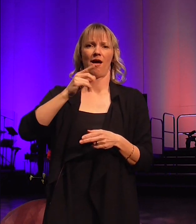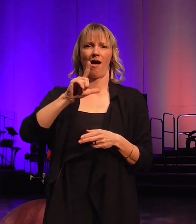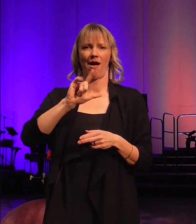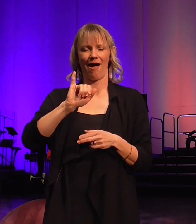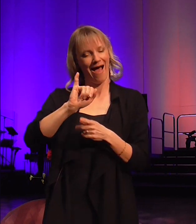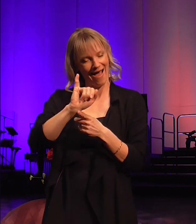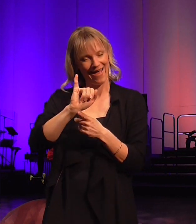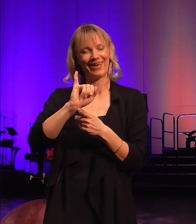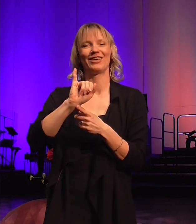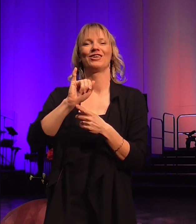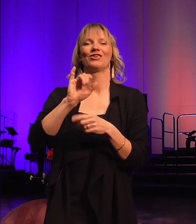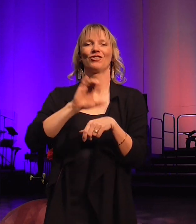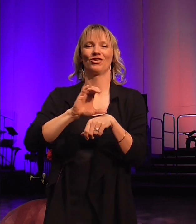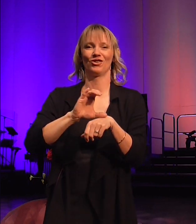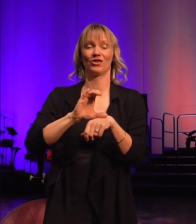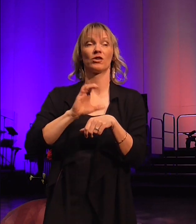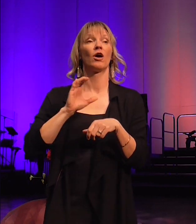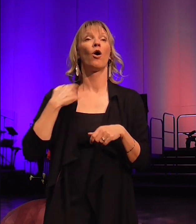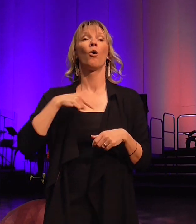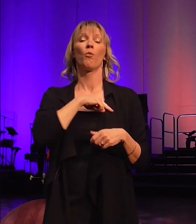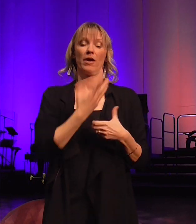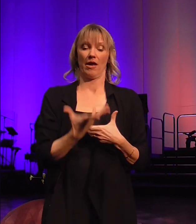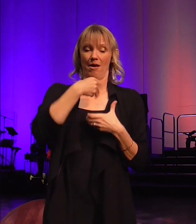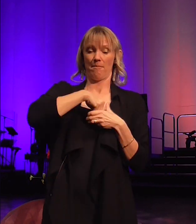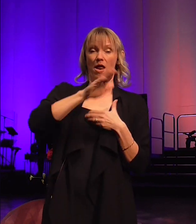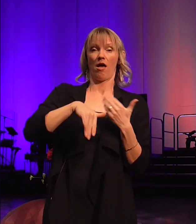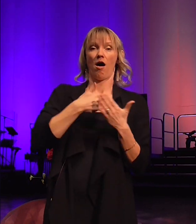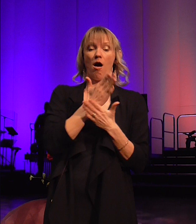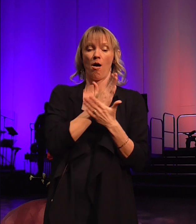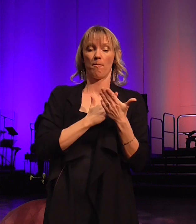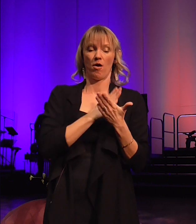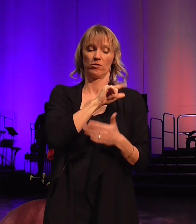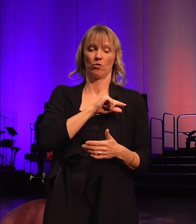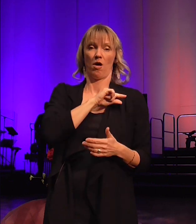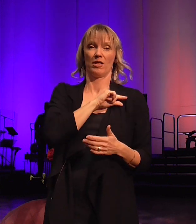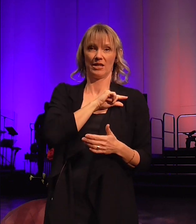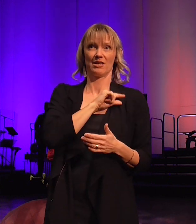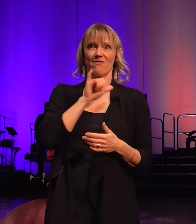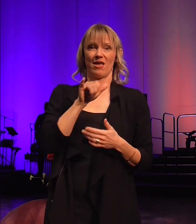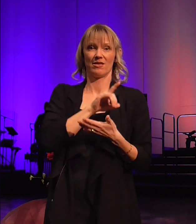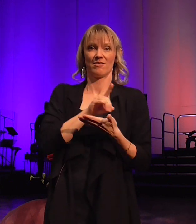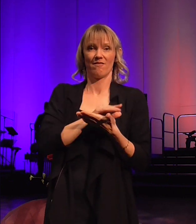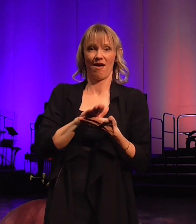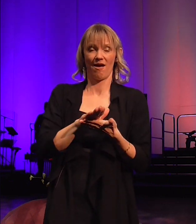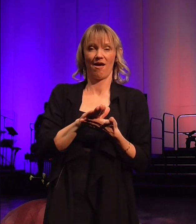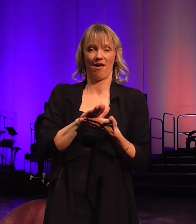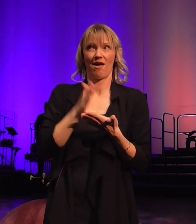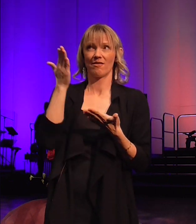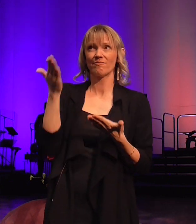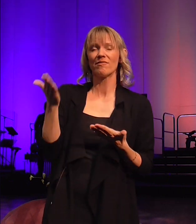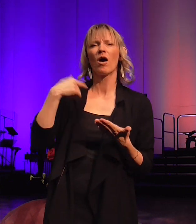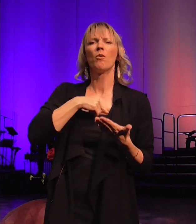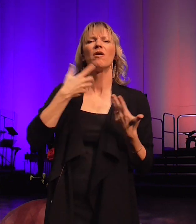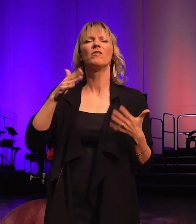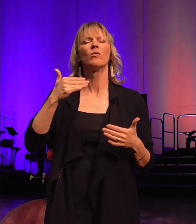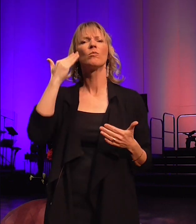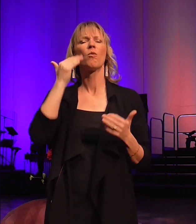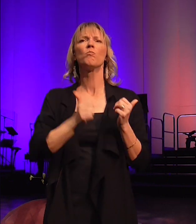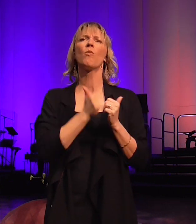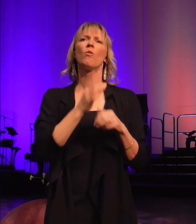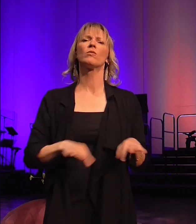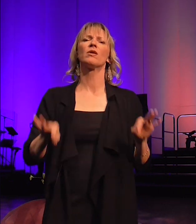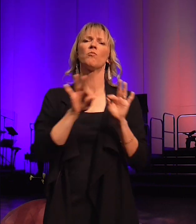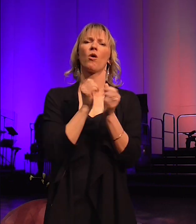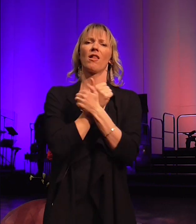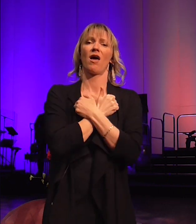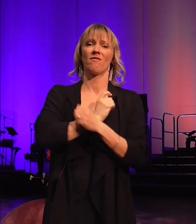And as we embody all those qualities of the divine, we know that the most important love